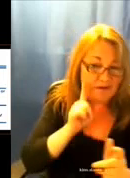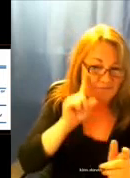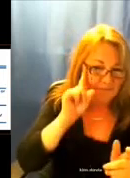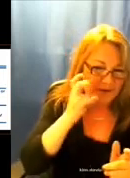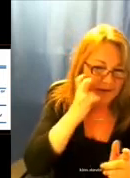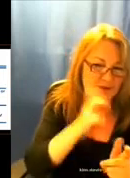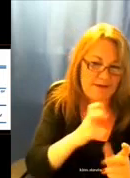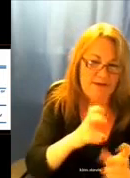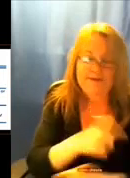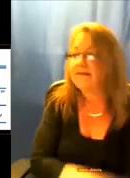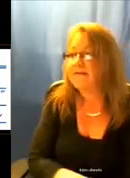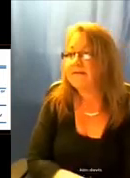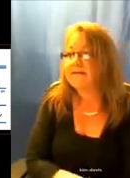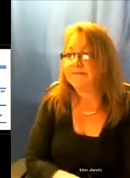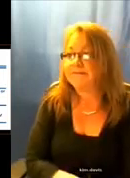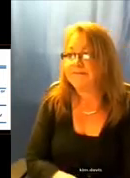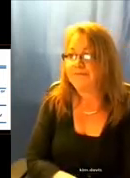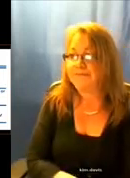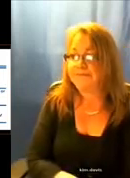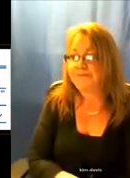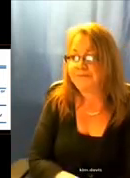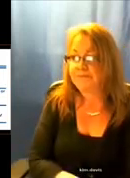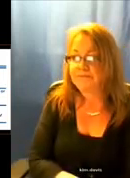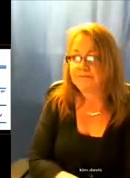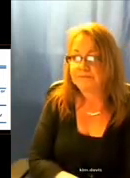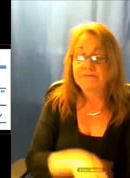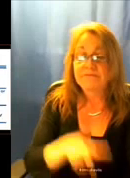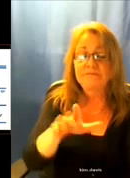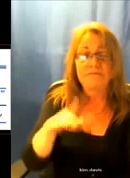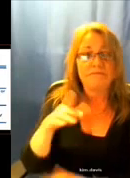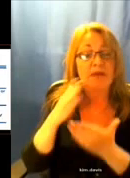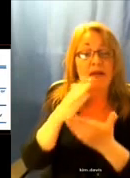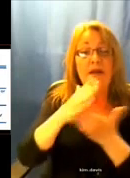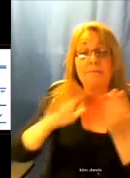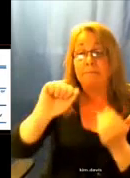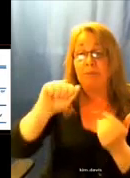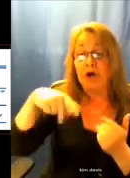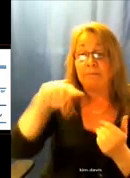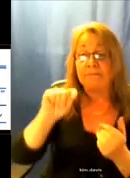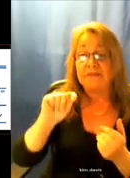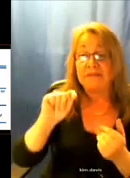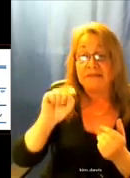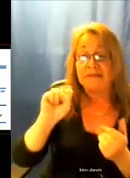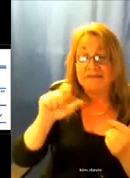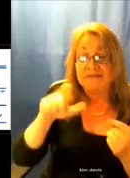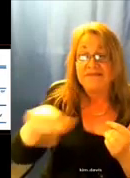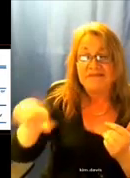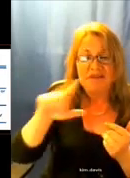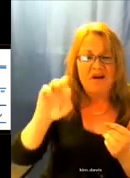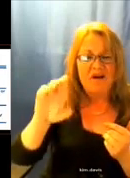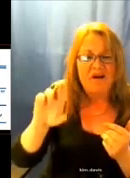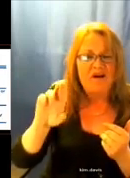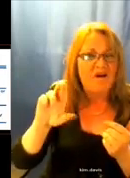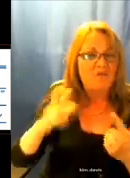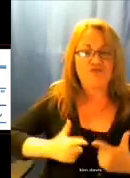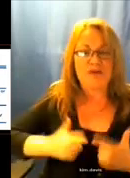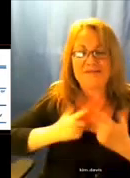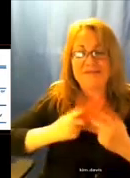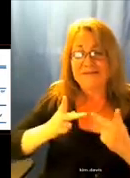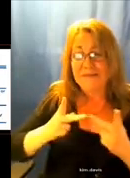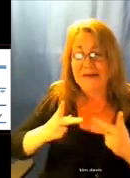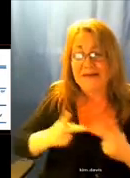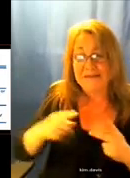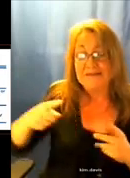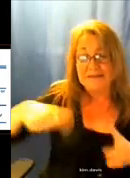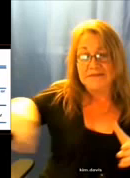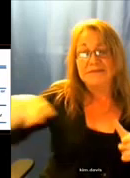dog, or for deafblind, using trained dogs. For some